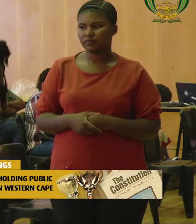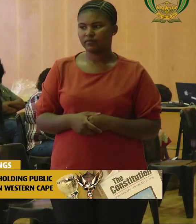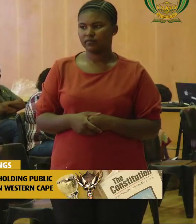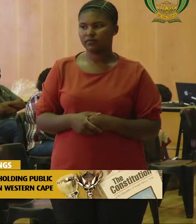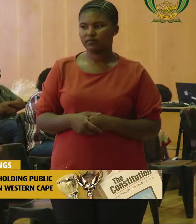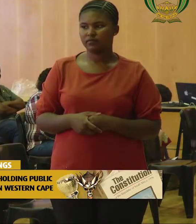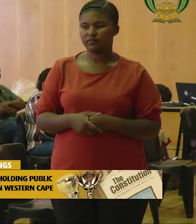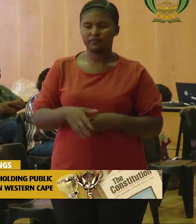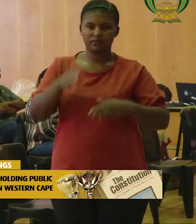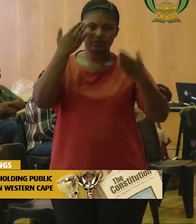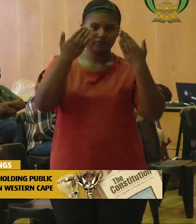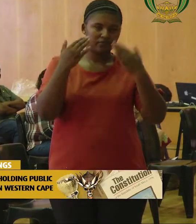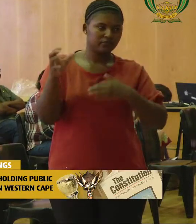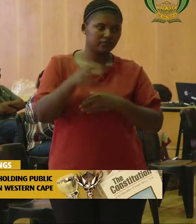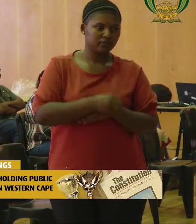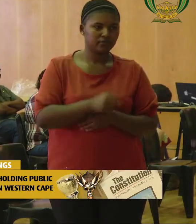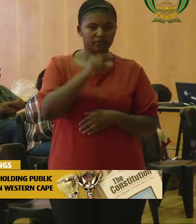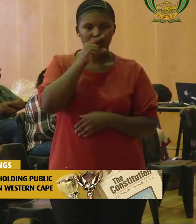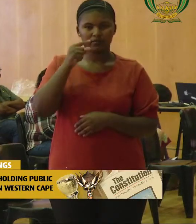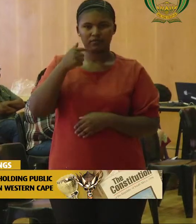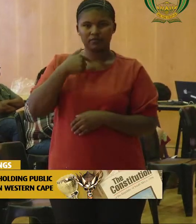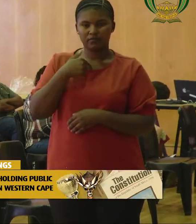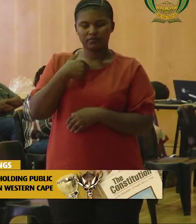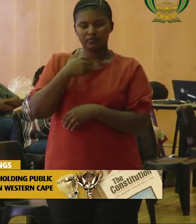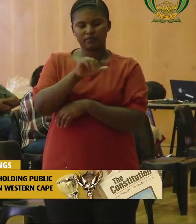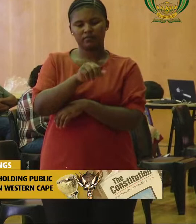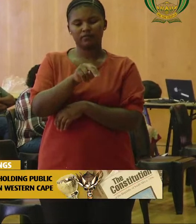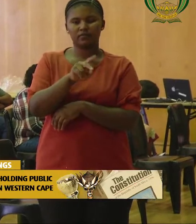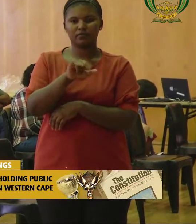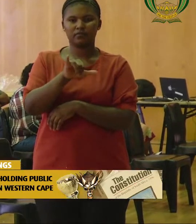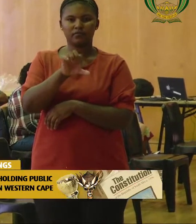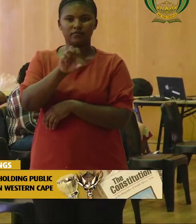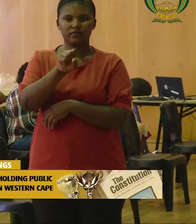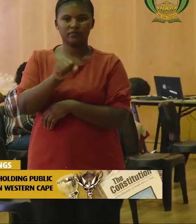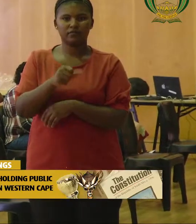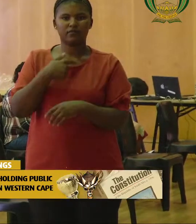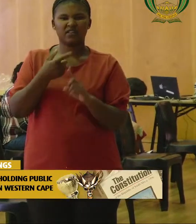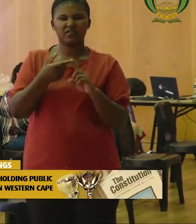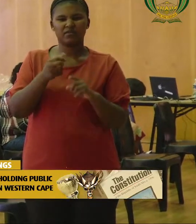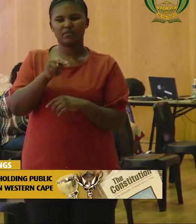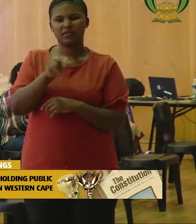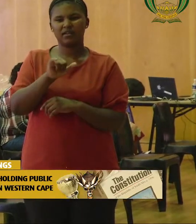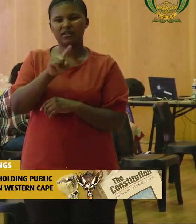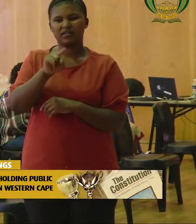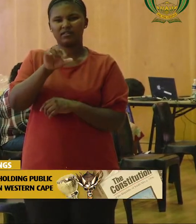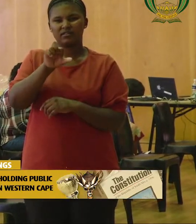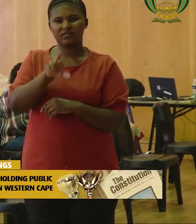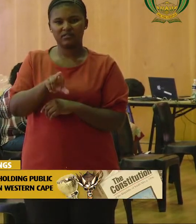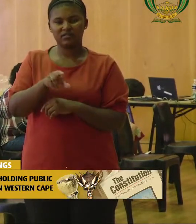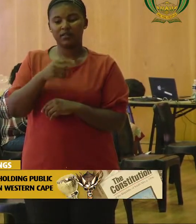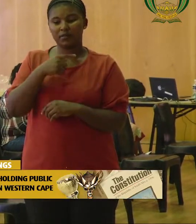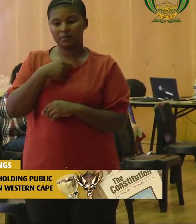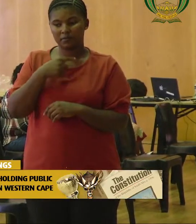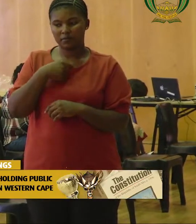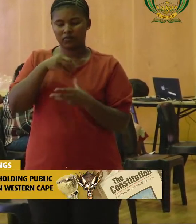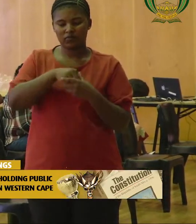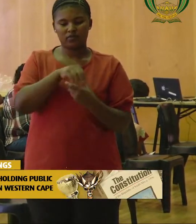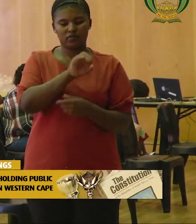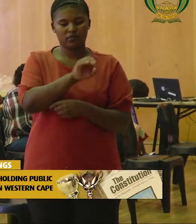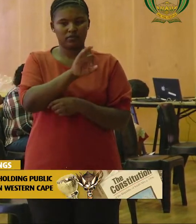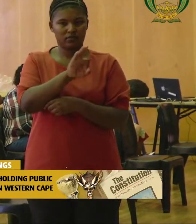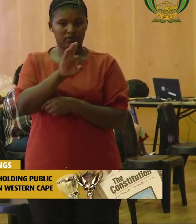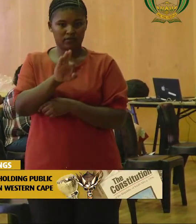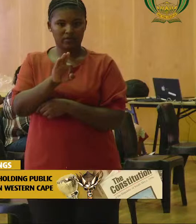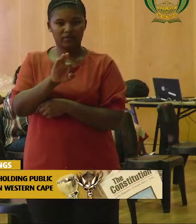Good evening, everyone. Igama lami ndingu-Andisa Mamase, ndisuka eNiza. I'm an RCT member in the Southern Cape.